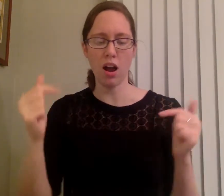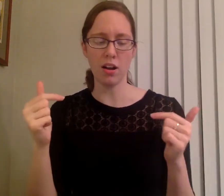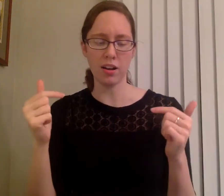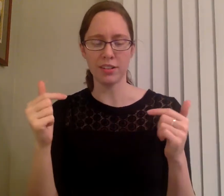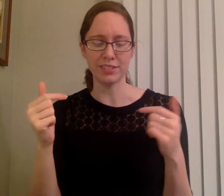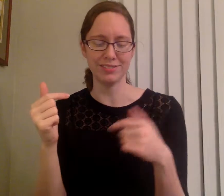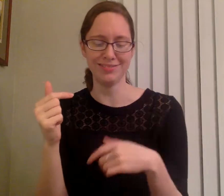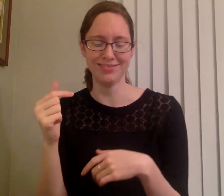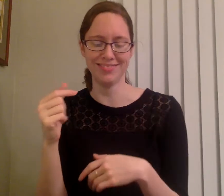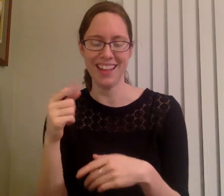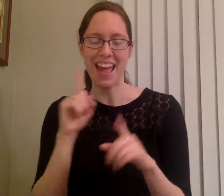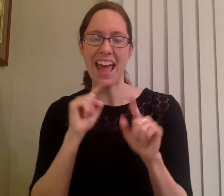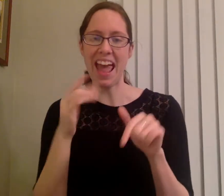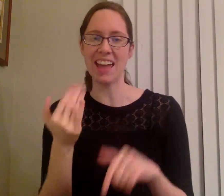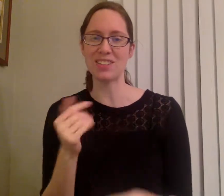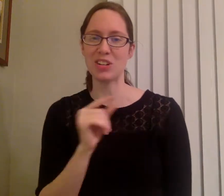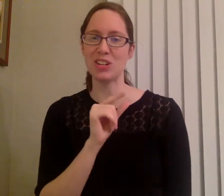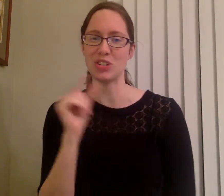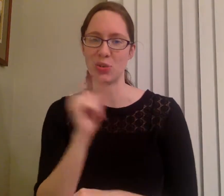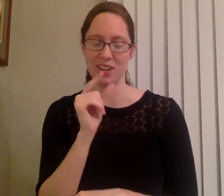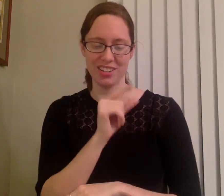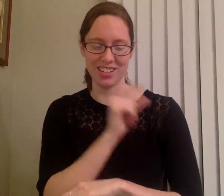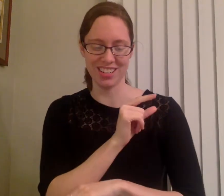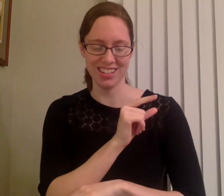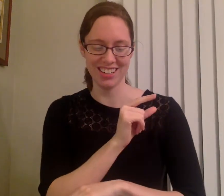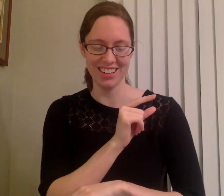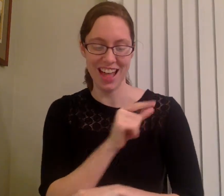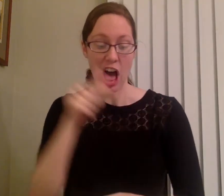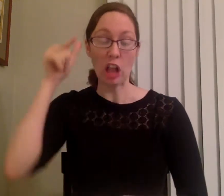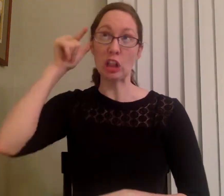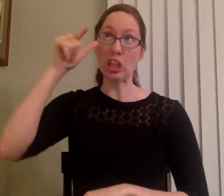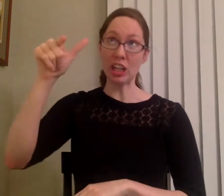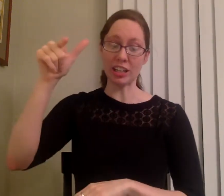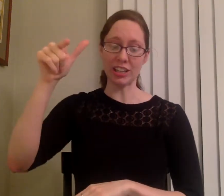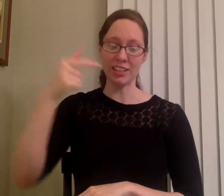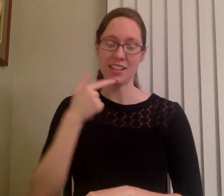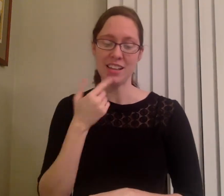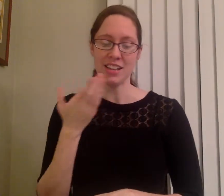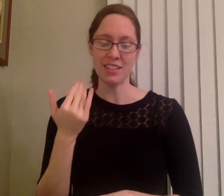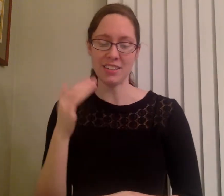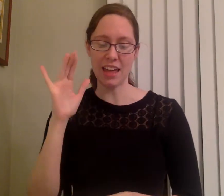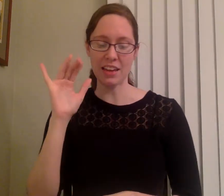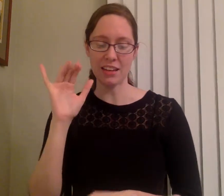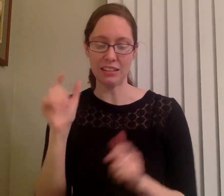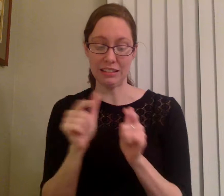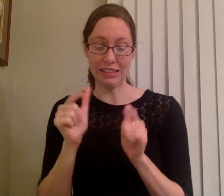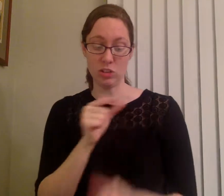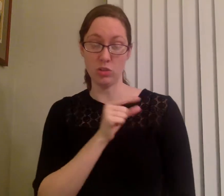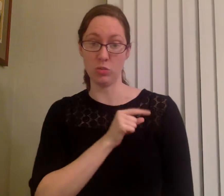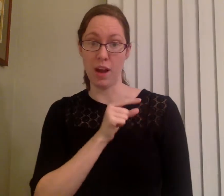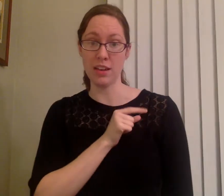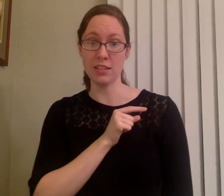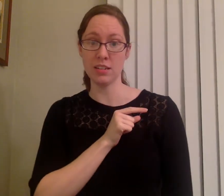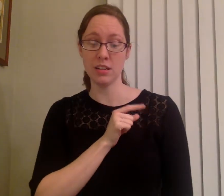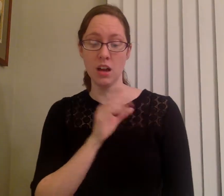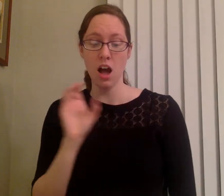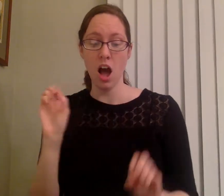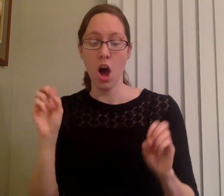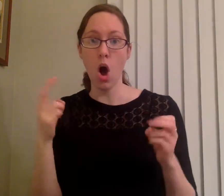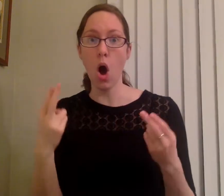Wog, answered George. Look, said Little Grunt.